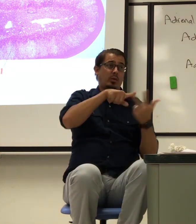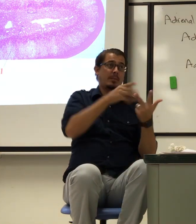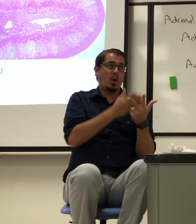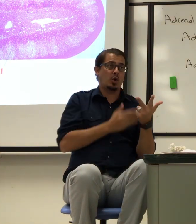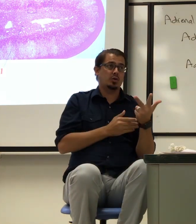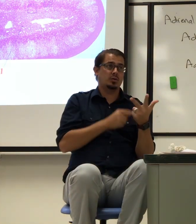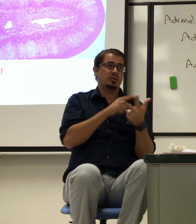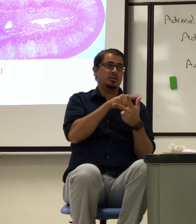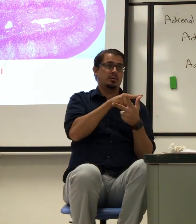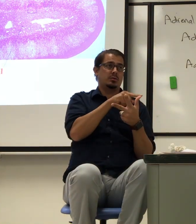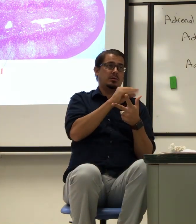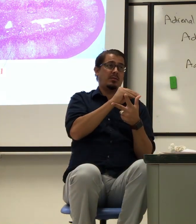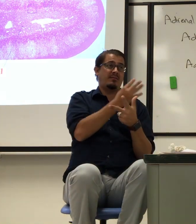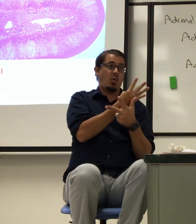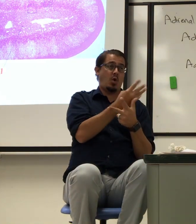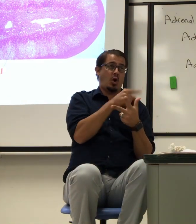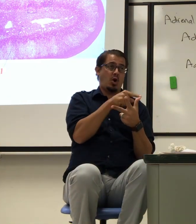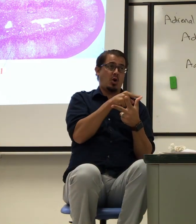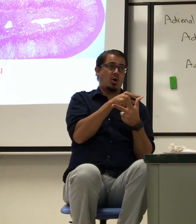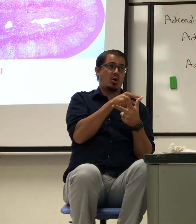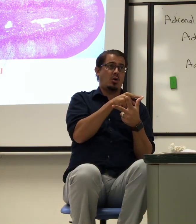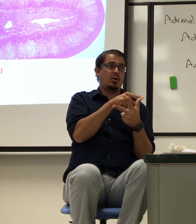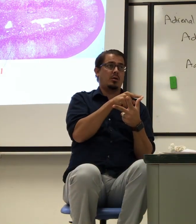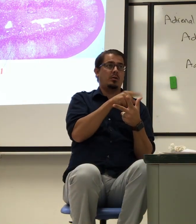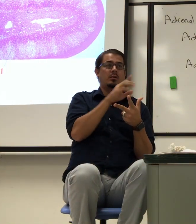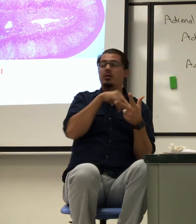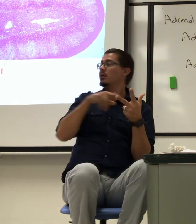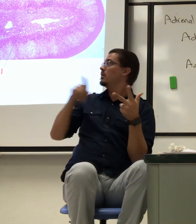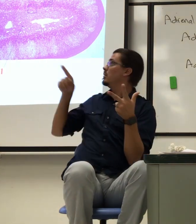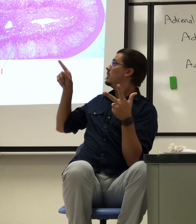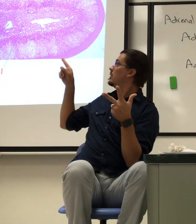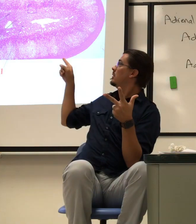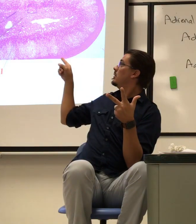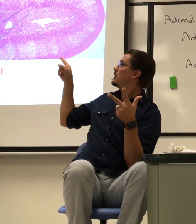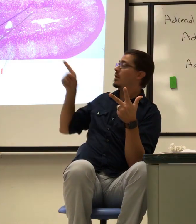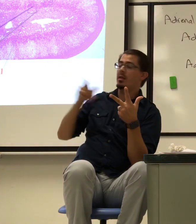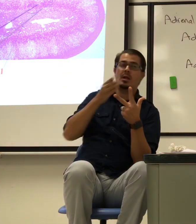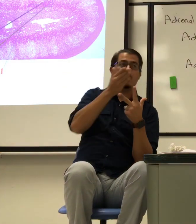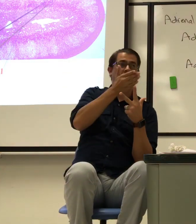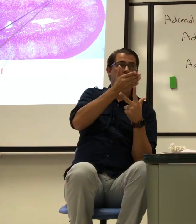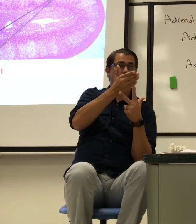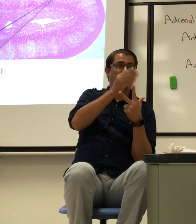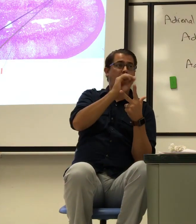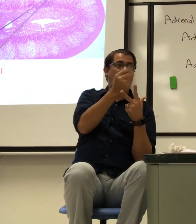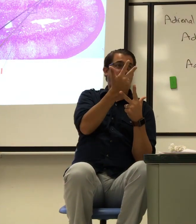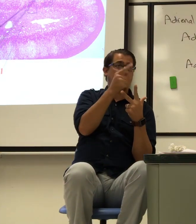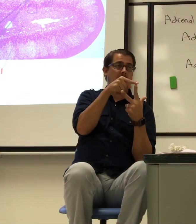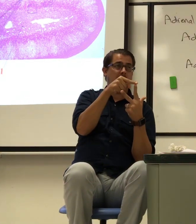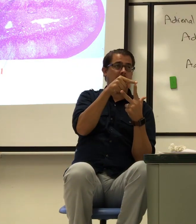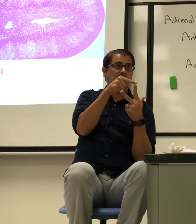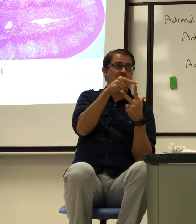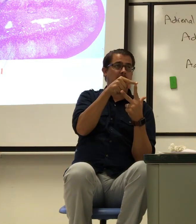zone, where number 4 is zona glomerulosa. The middle zone, where number 3 is